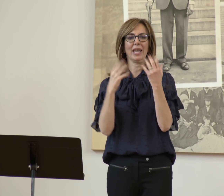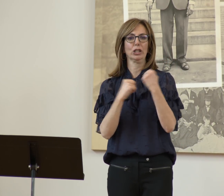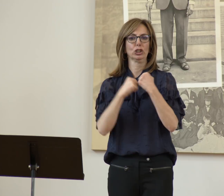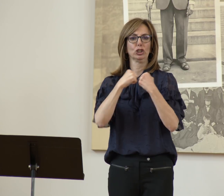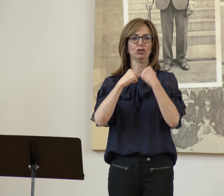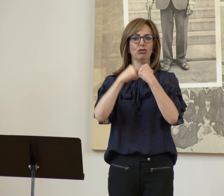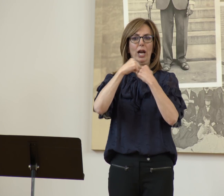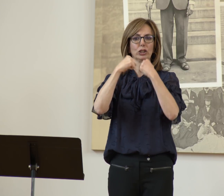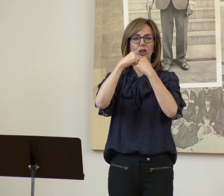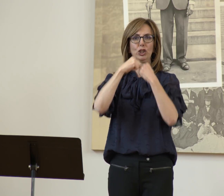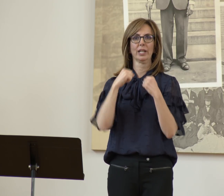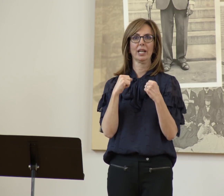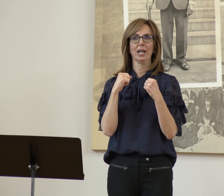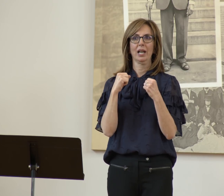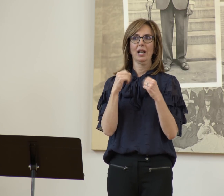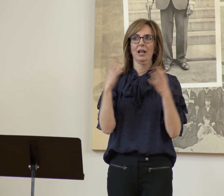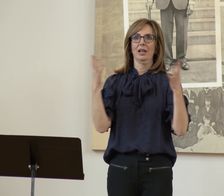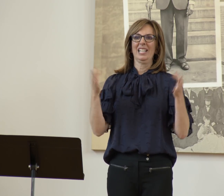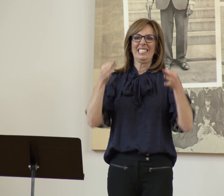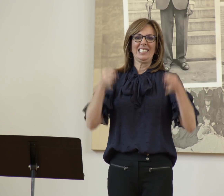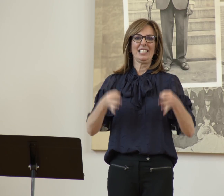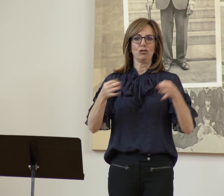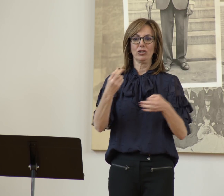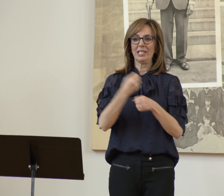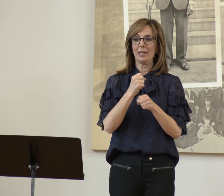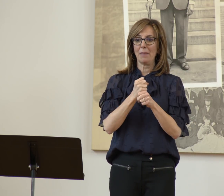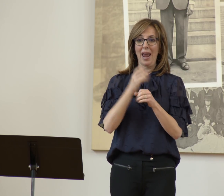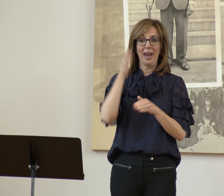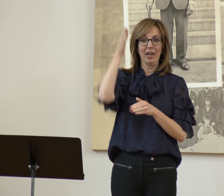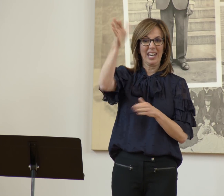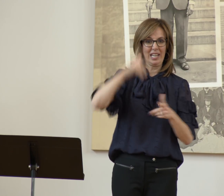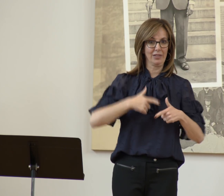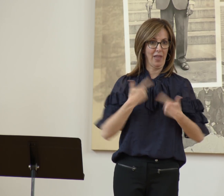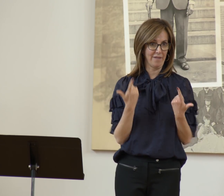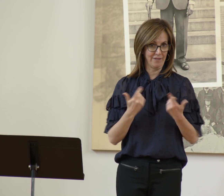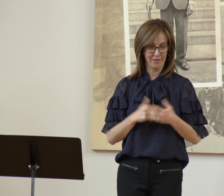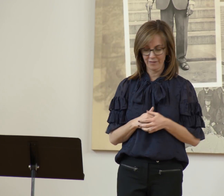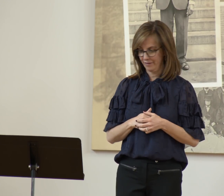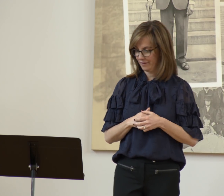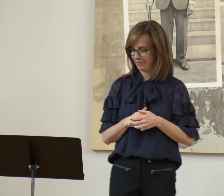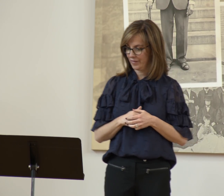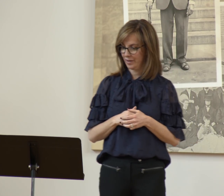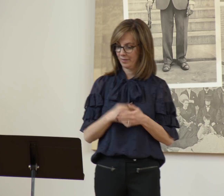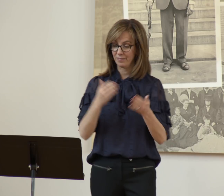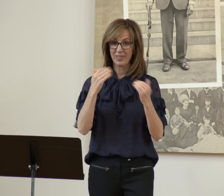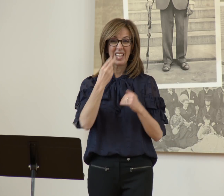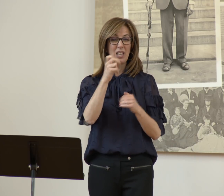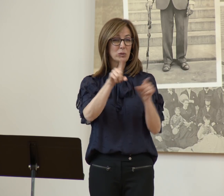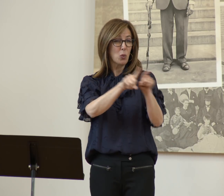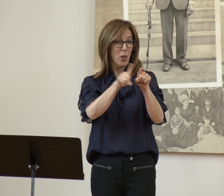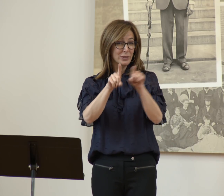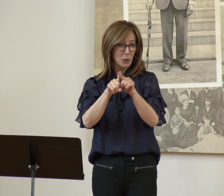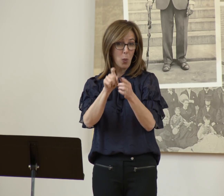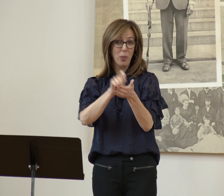which led to many structures of which he made decisions later in his